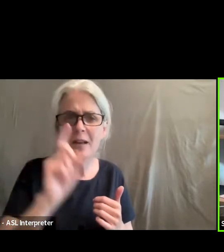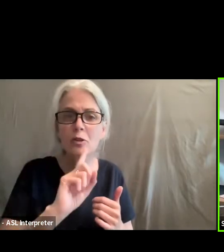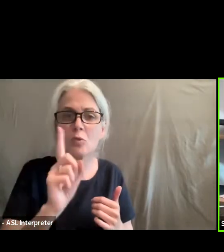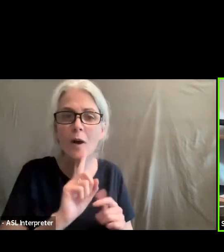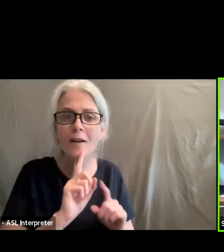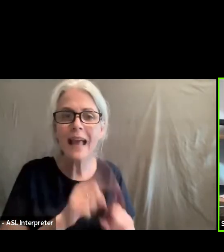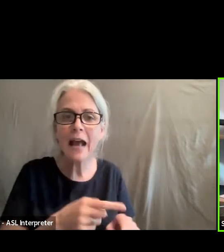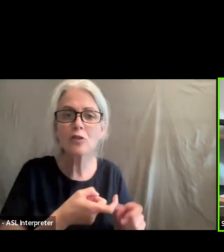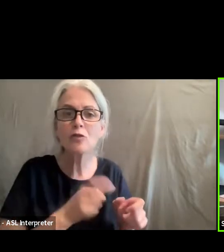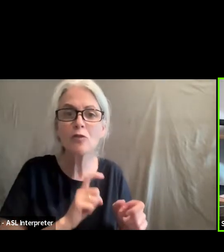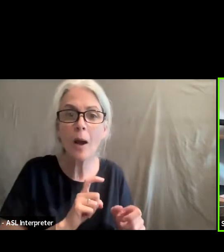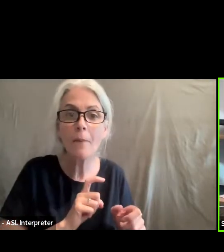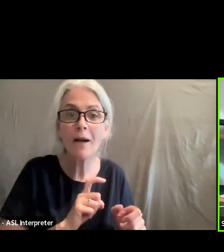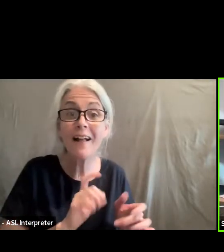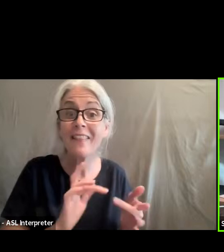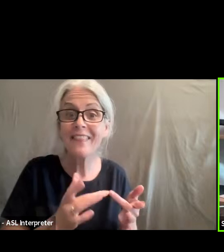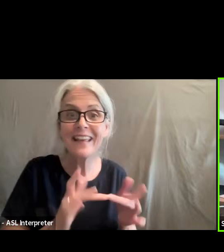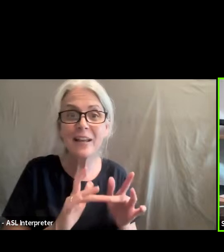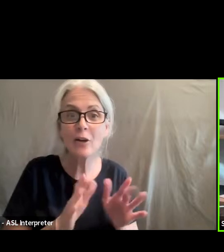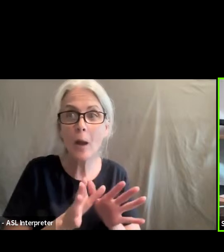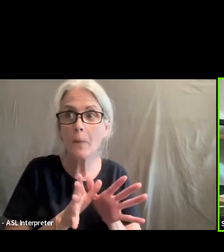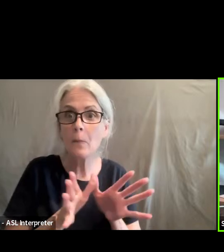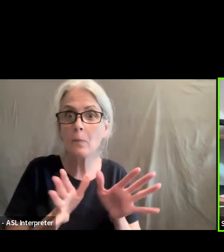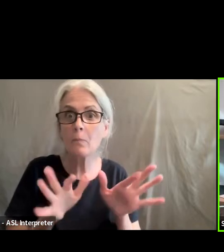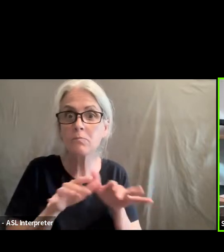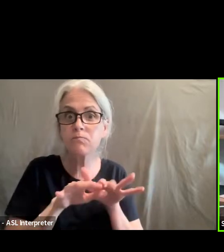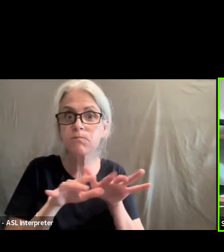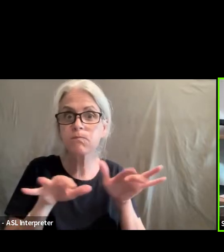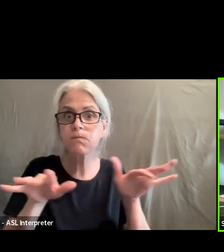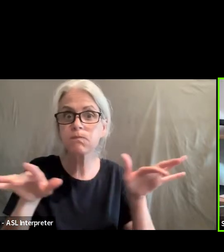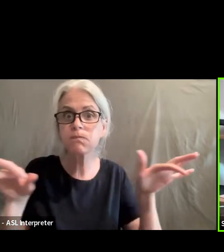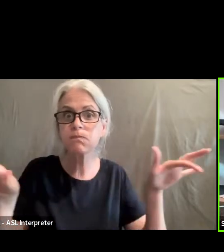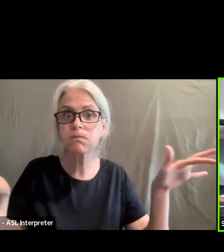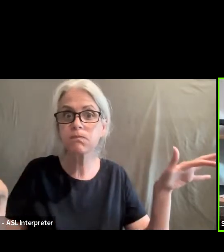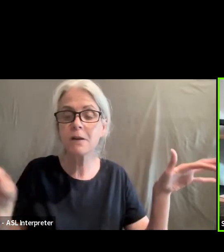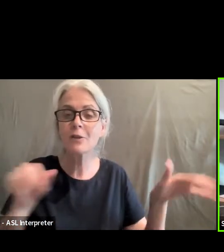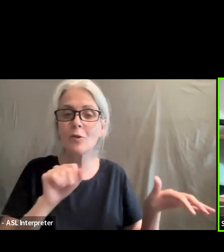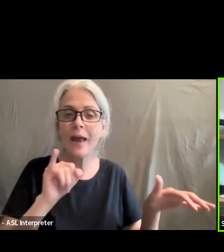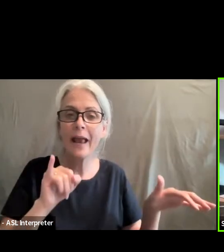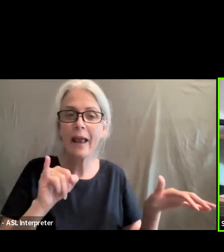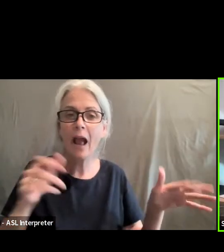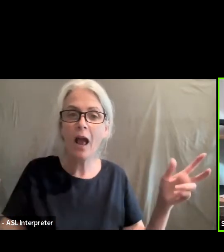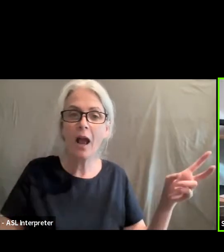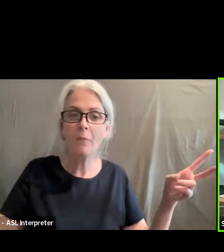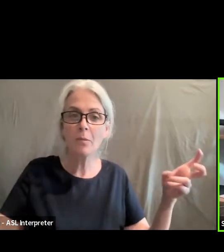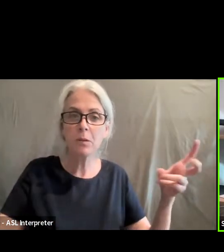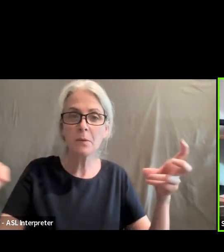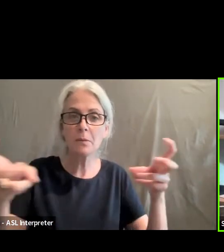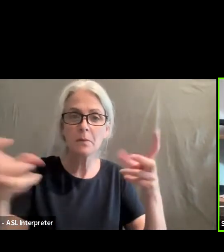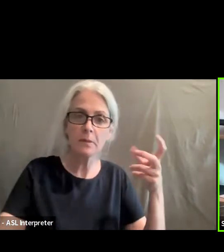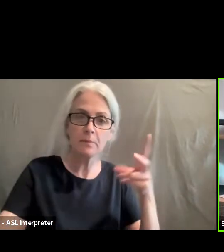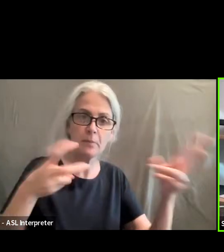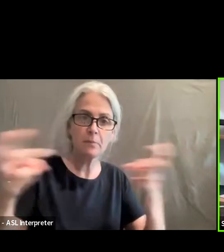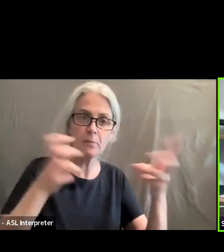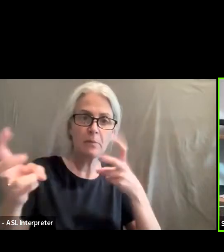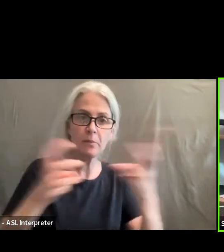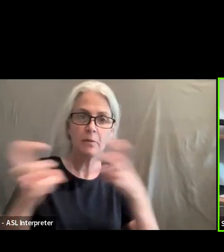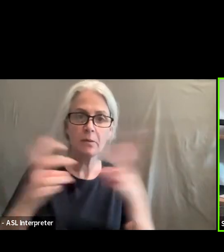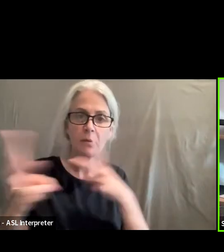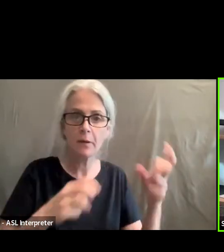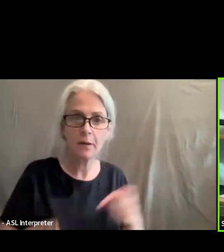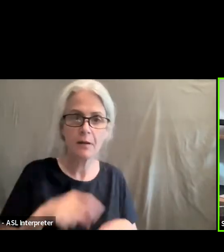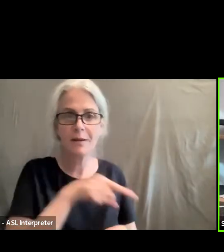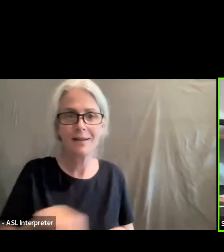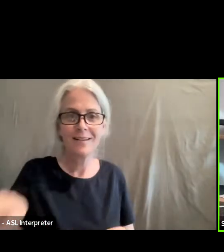That's what it's grabbing, right? From all these cajillion sources that are written by humans who are inherently biased. So